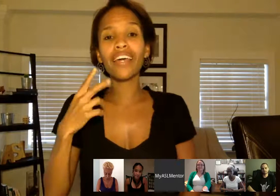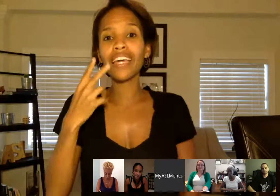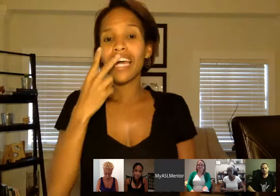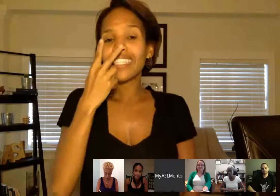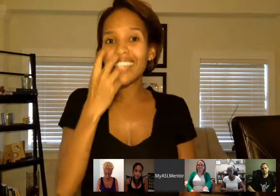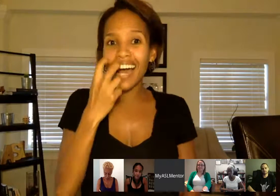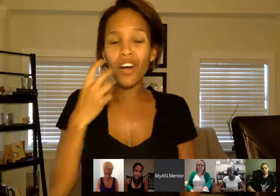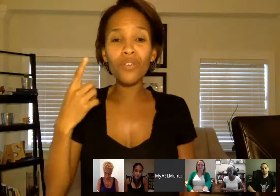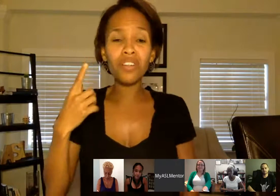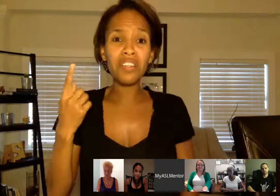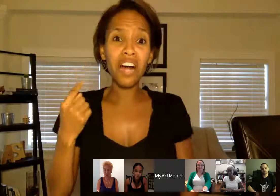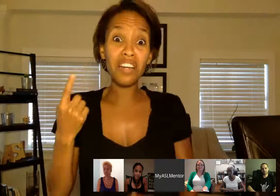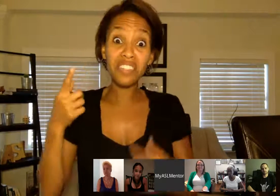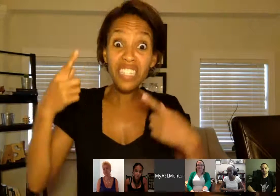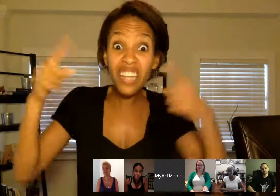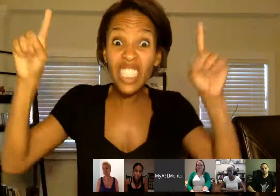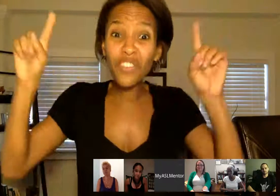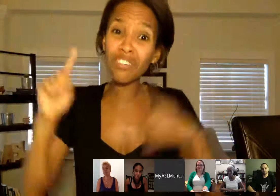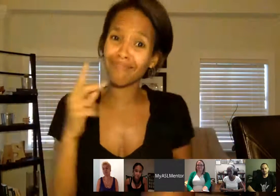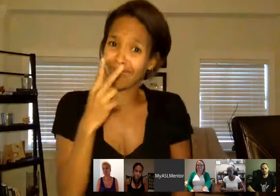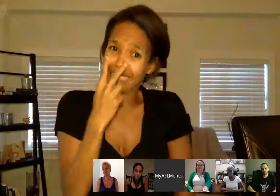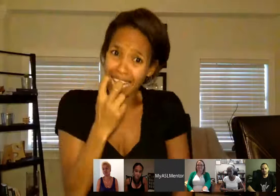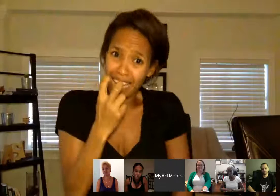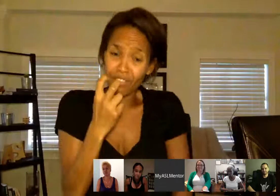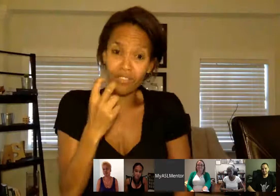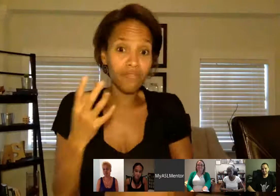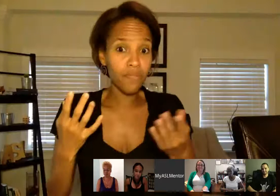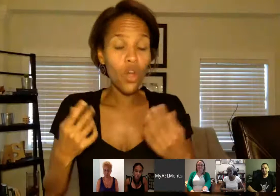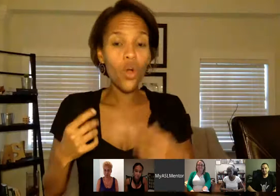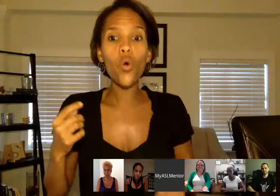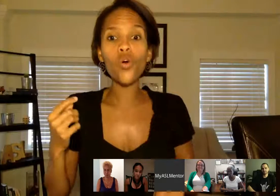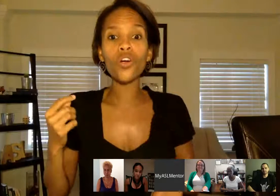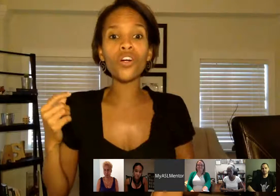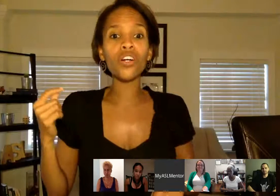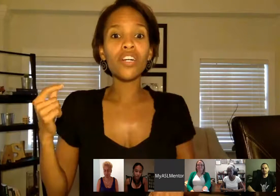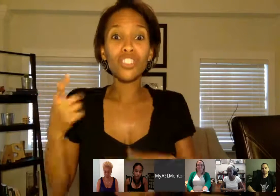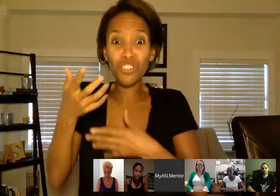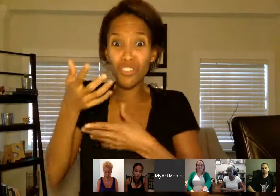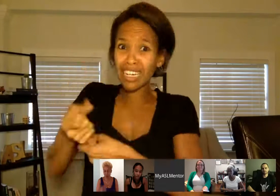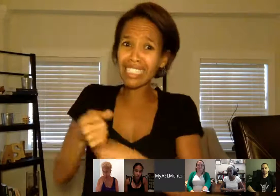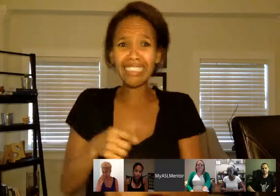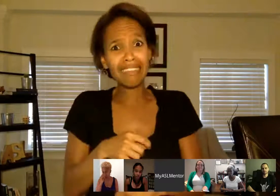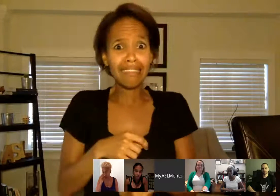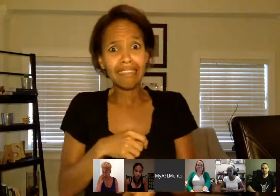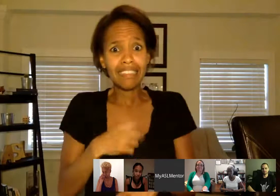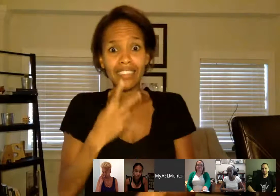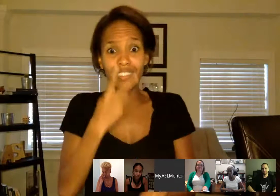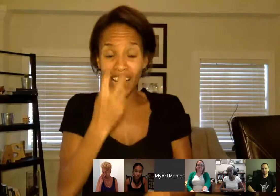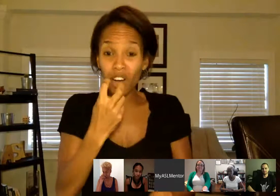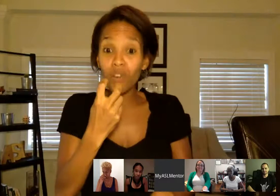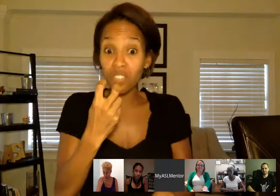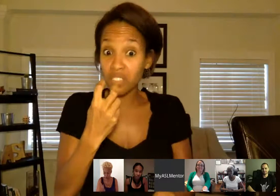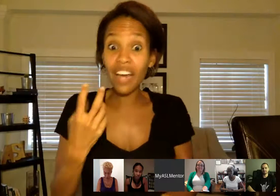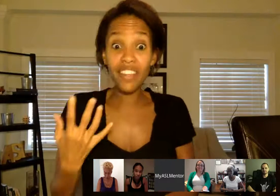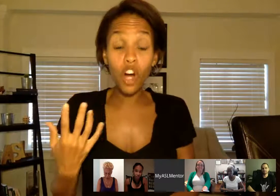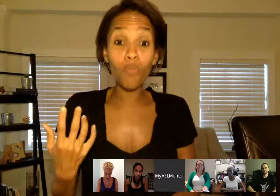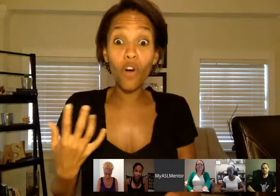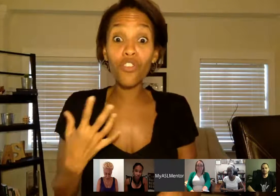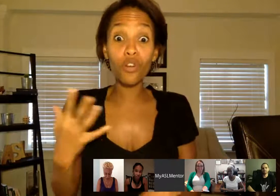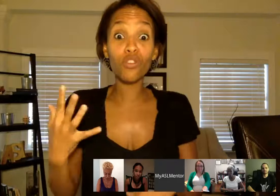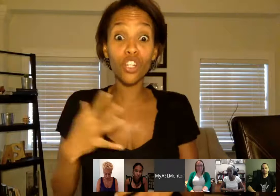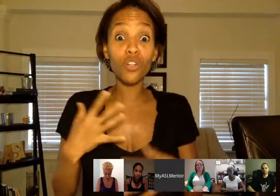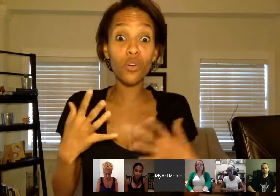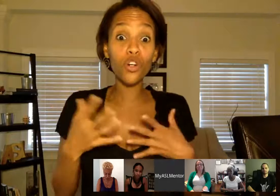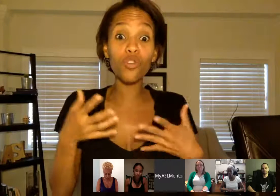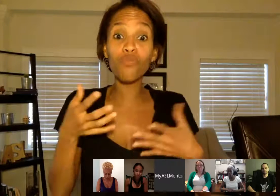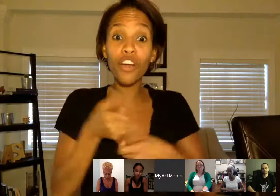So like doubt, successful doubt, or trust, doubt. I think both